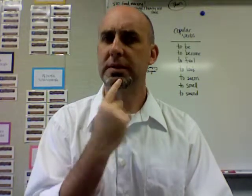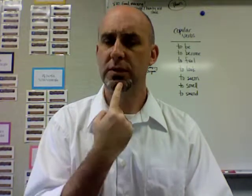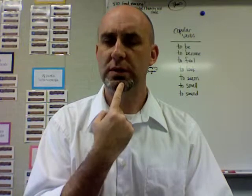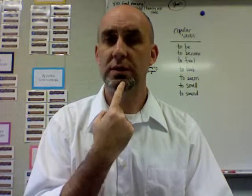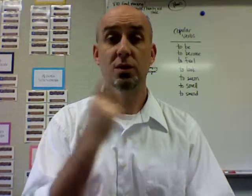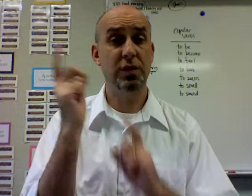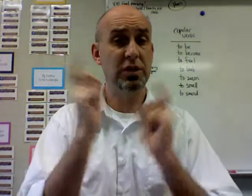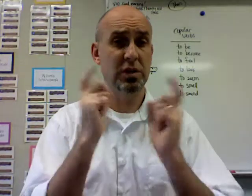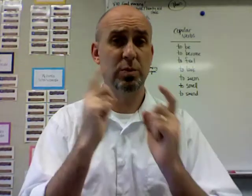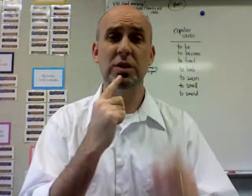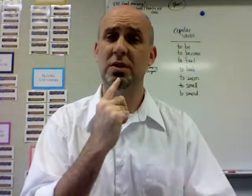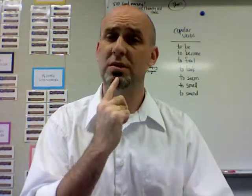Serious, and your facial expression to show.